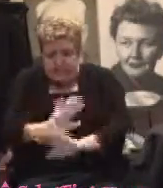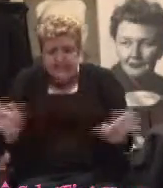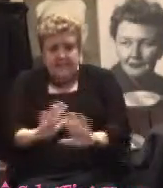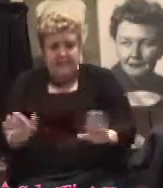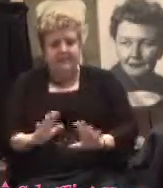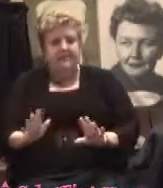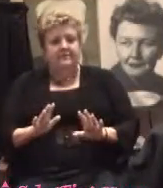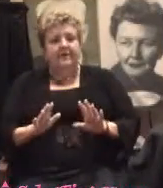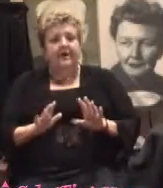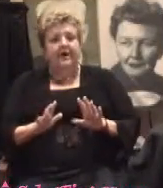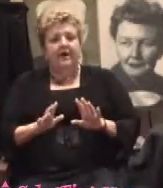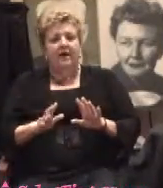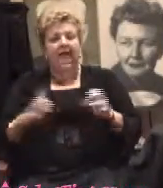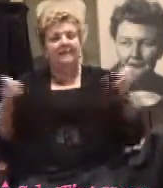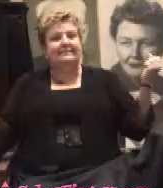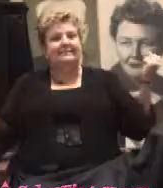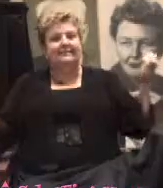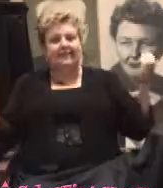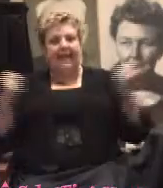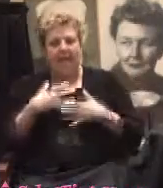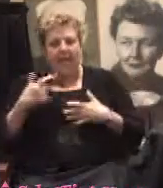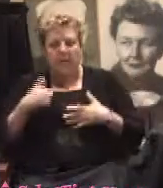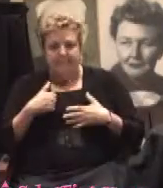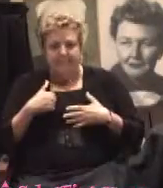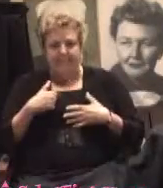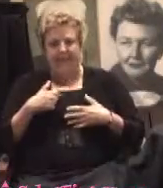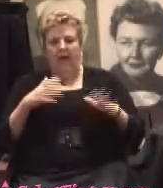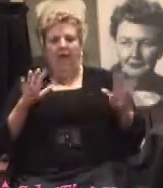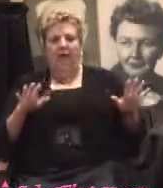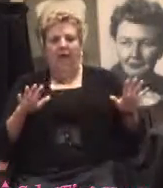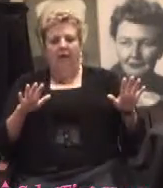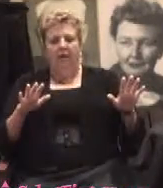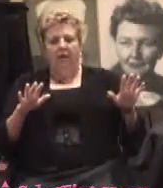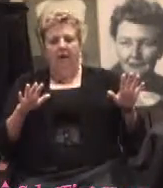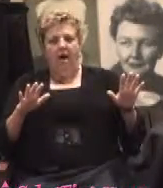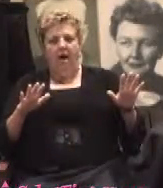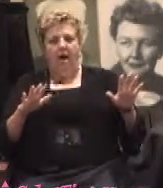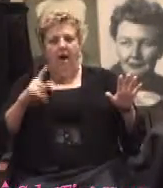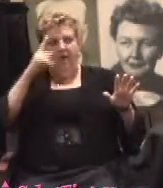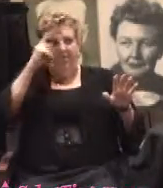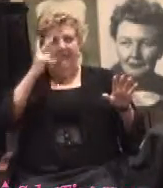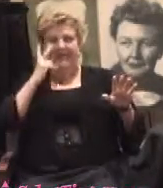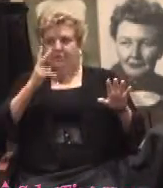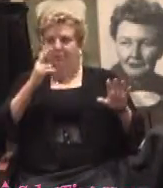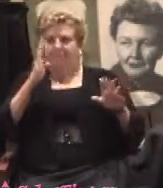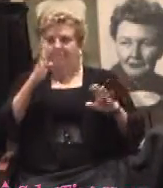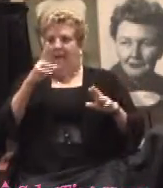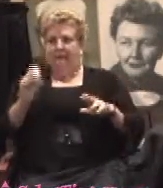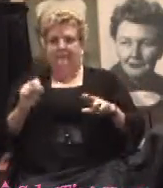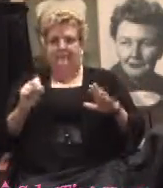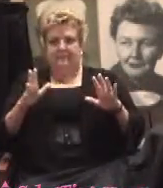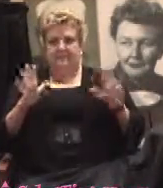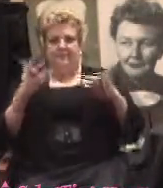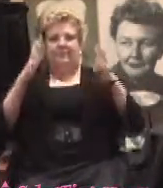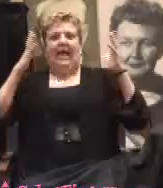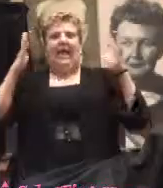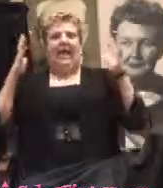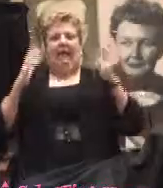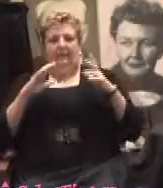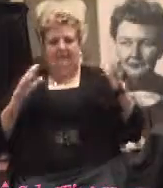and scared the crap out of me. I jumped out, I thought they saw the bus, and I'm like, I'm standing. And